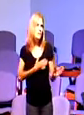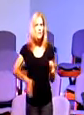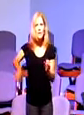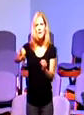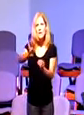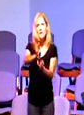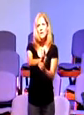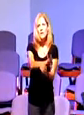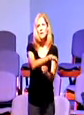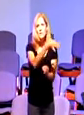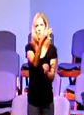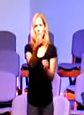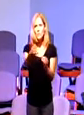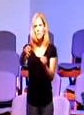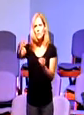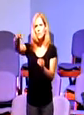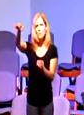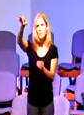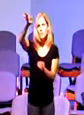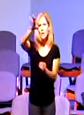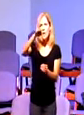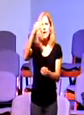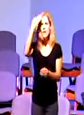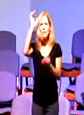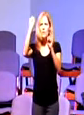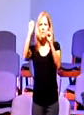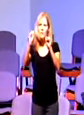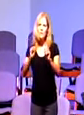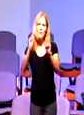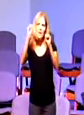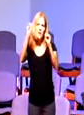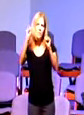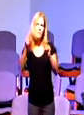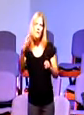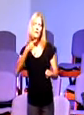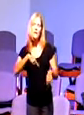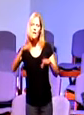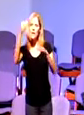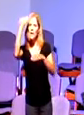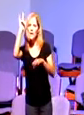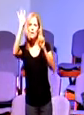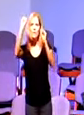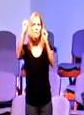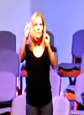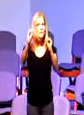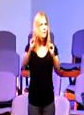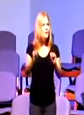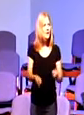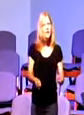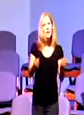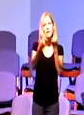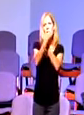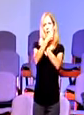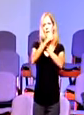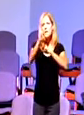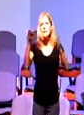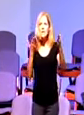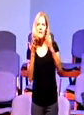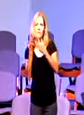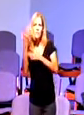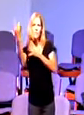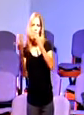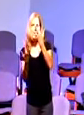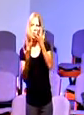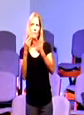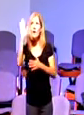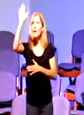with my soul." I know you're able and I know you can